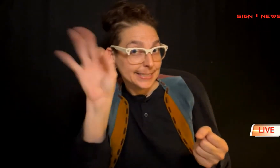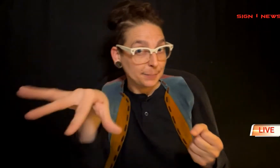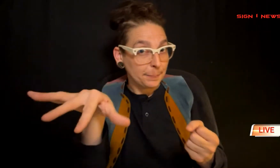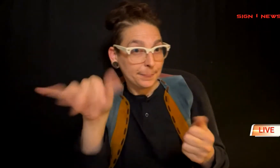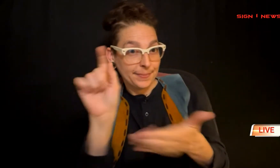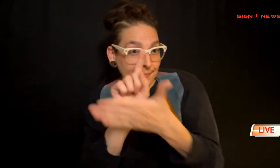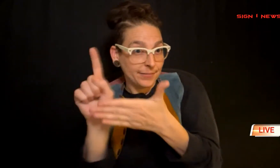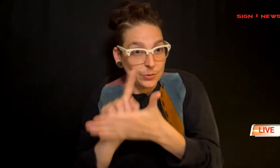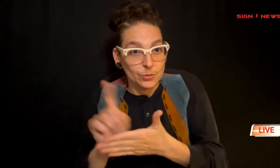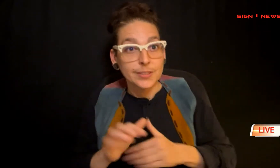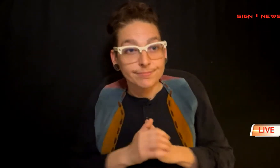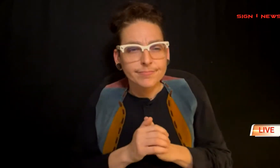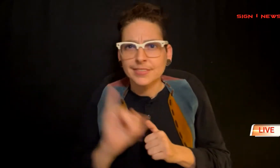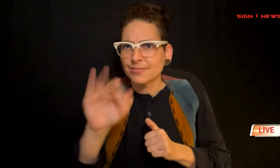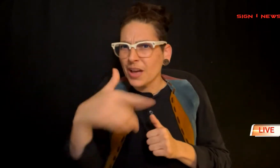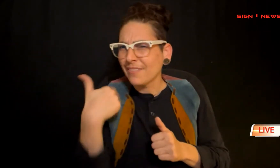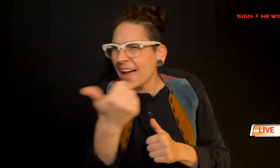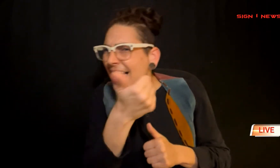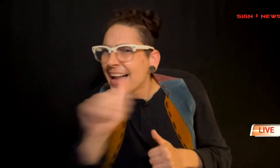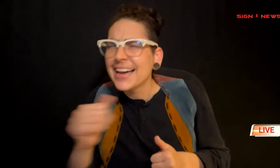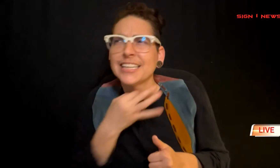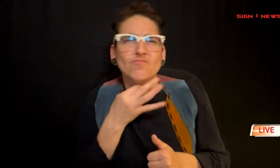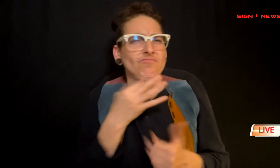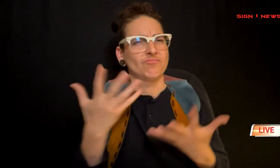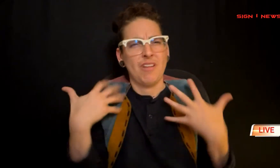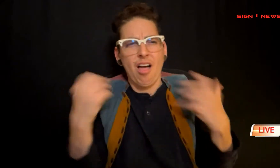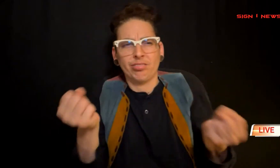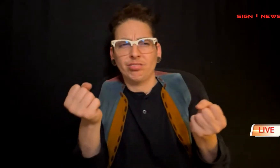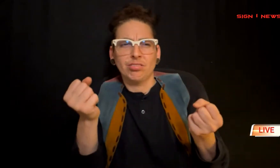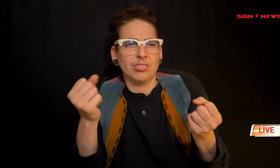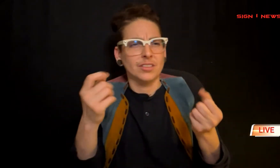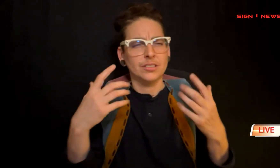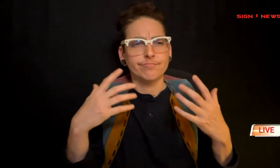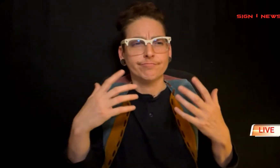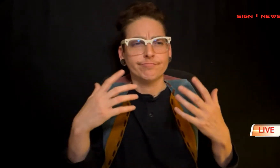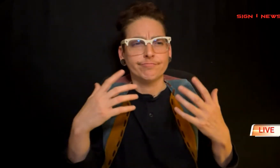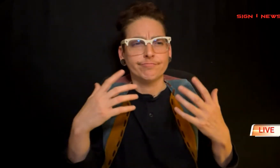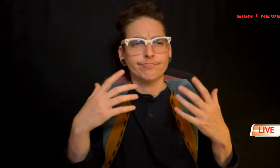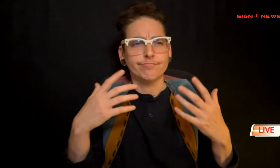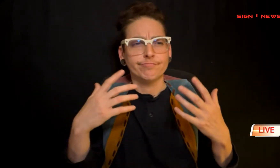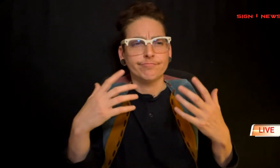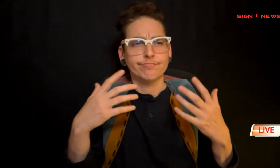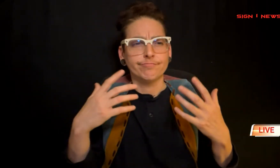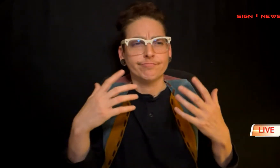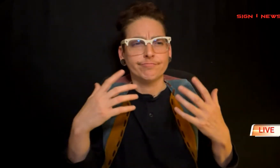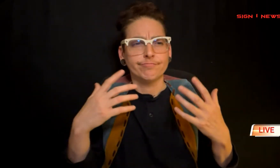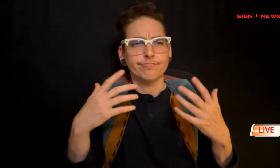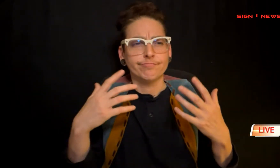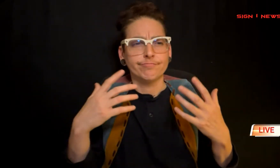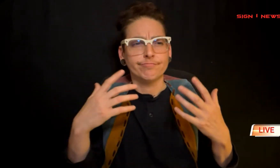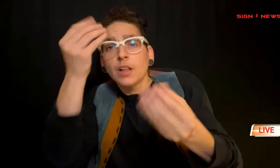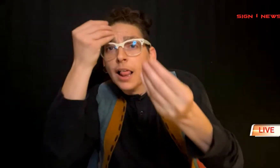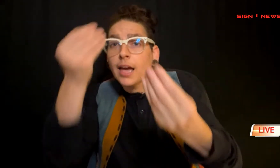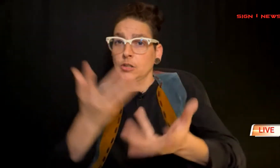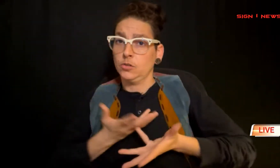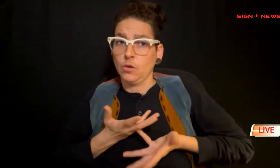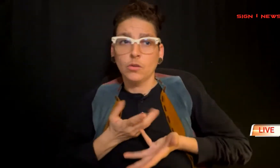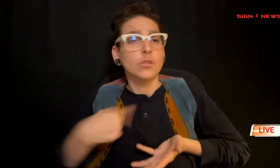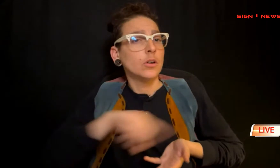Sign1News is partnering with the American Heart Association to offer Sign1News viewers quick heart health tips every week. If there's a health topic you'd like more